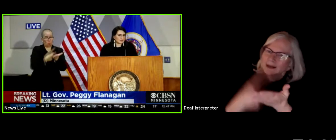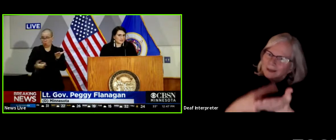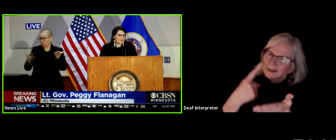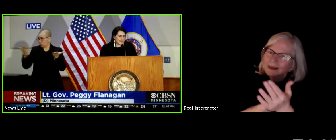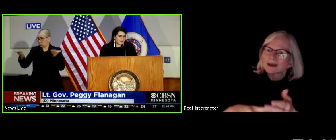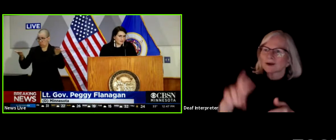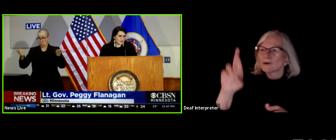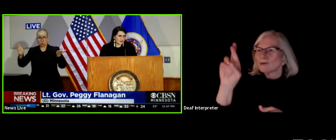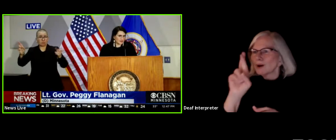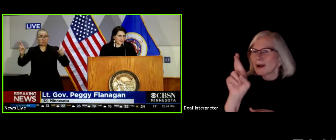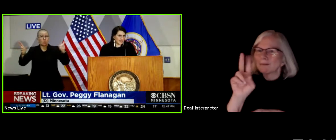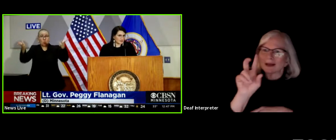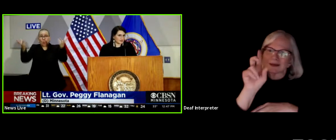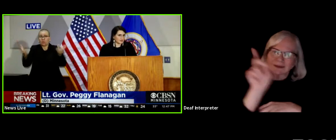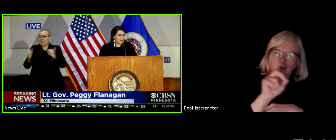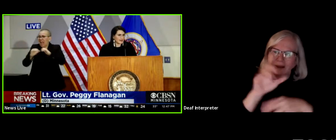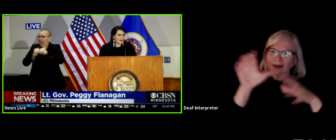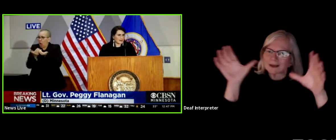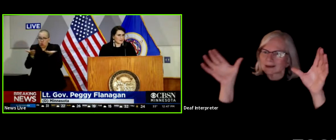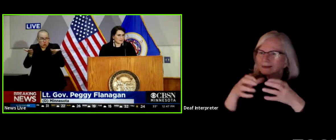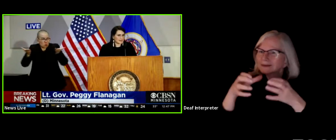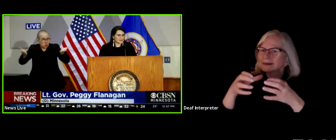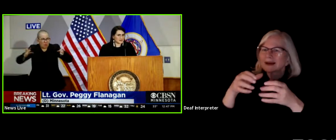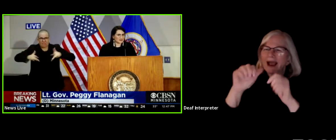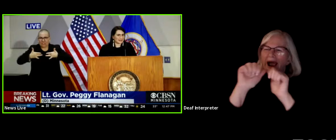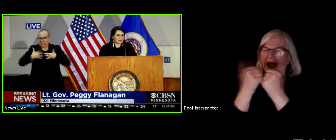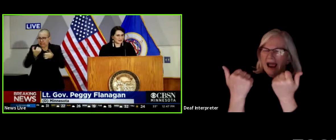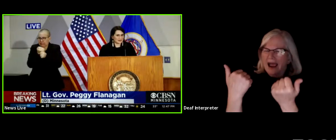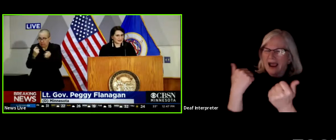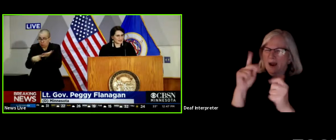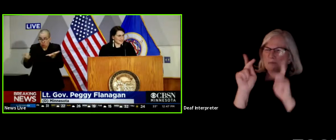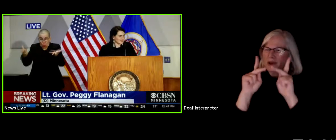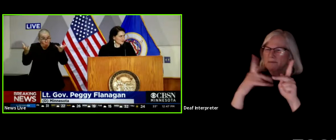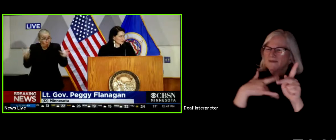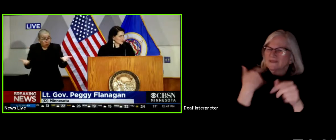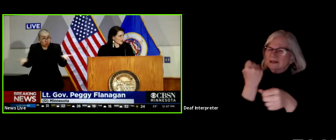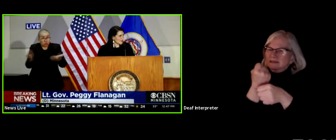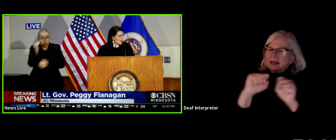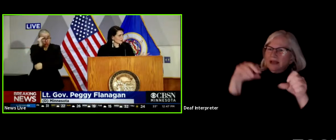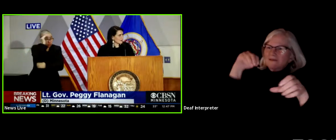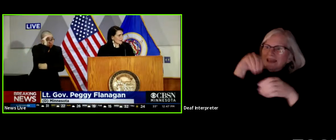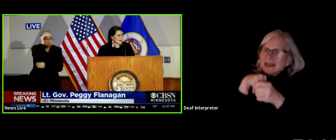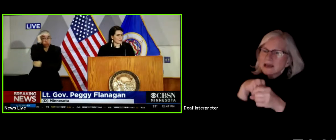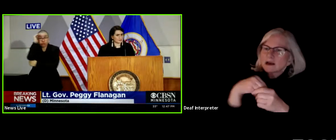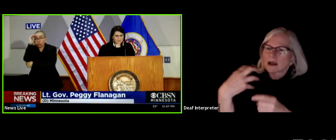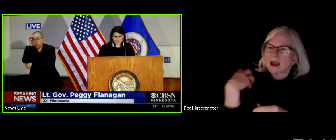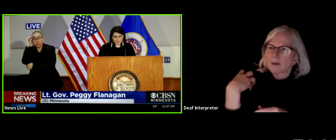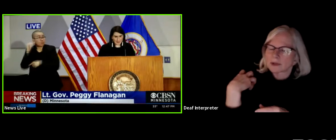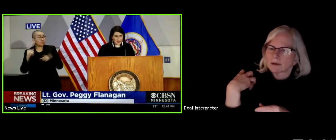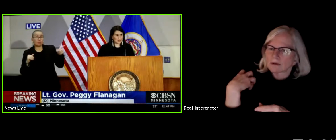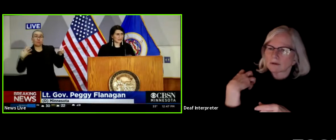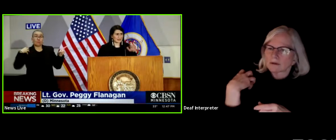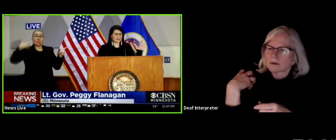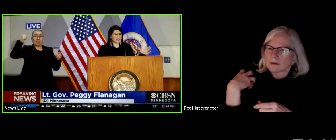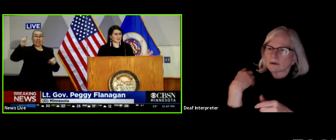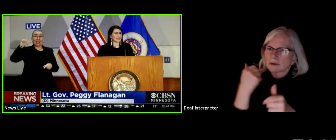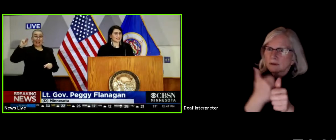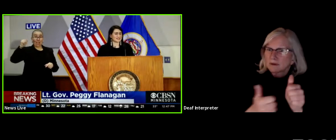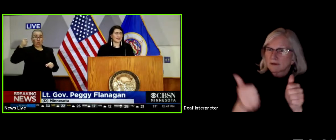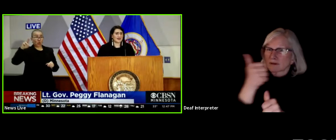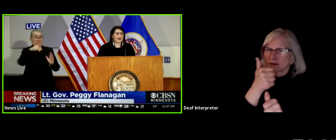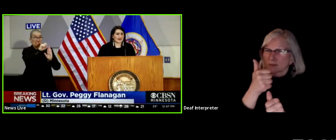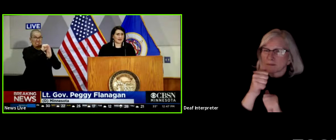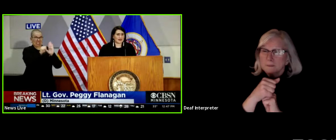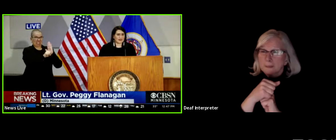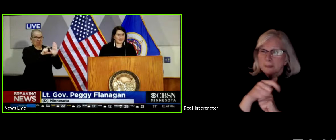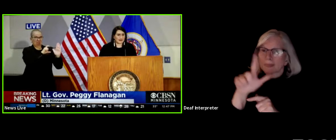people feel safe when they're in the Capitol. As Colonel Langer could tell you, there are a myriad of different